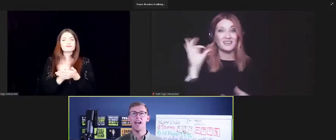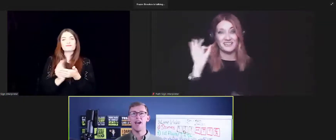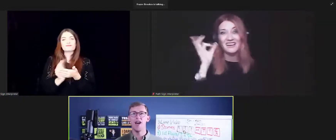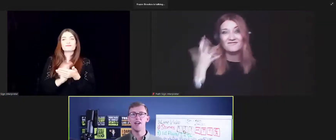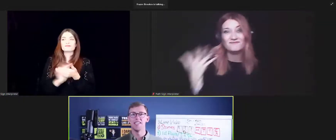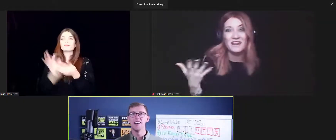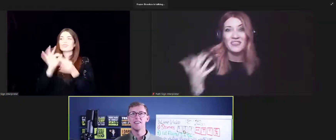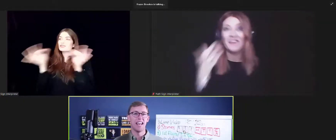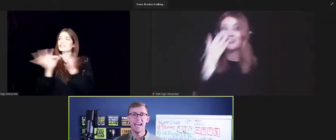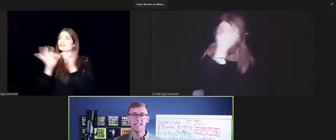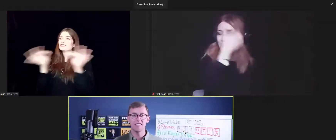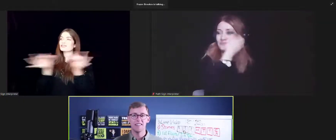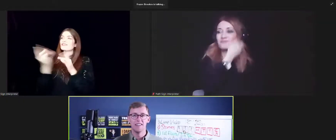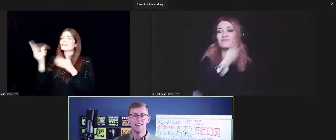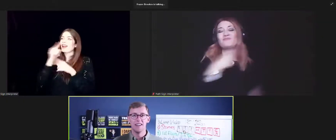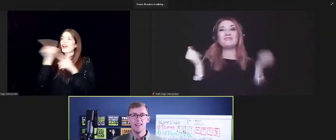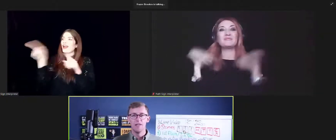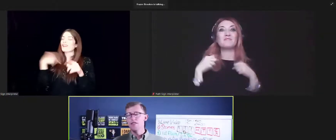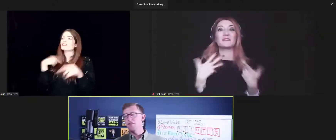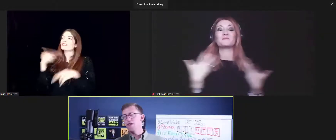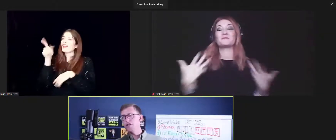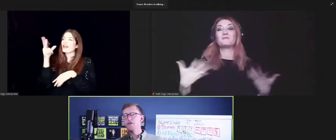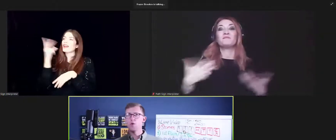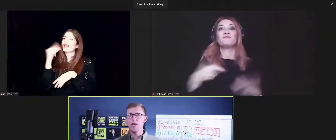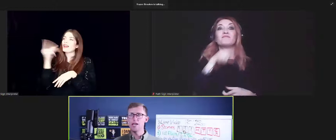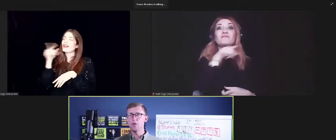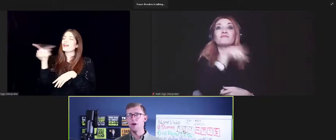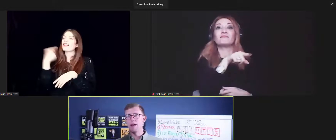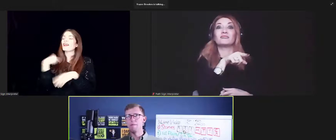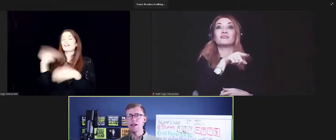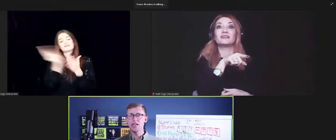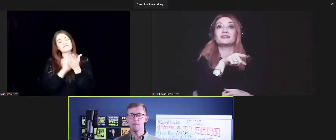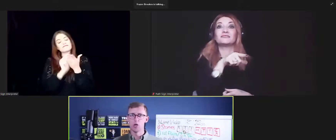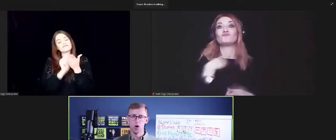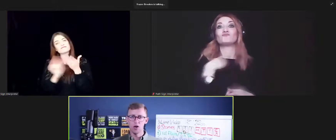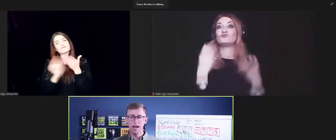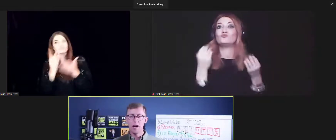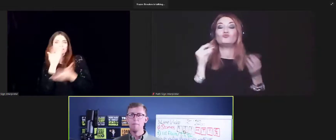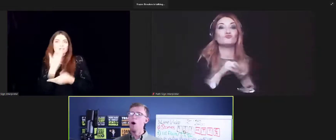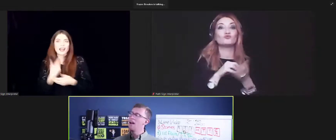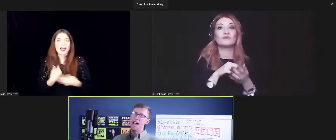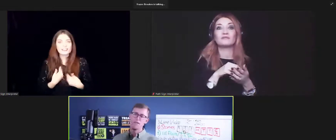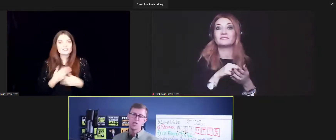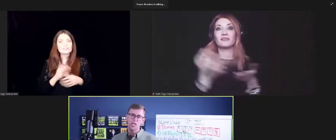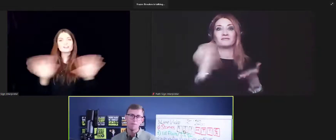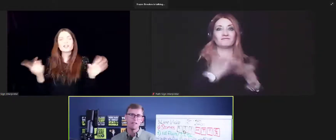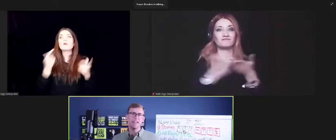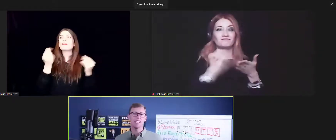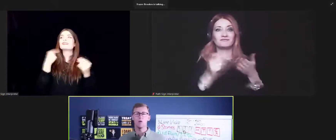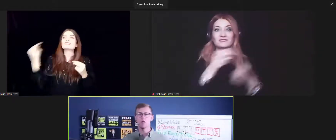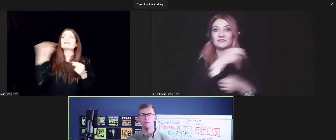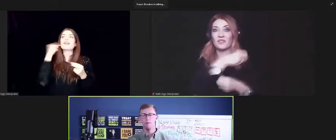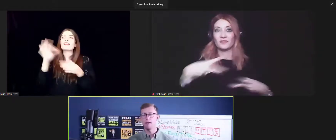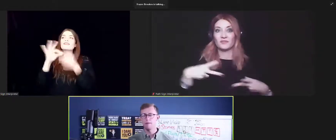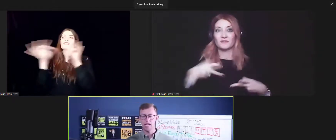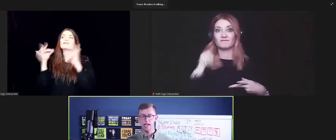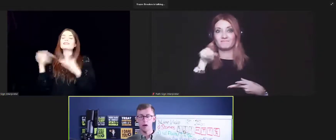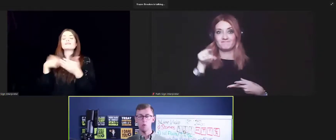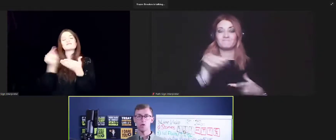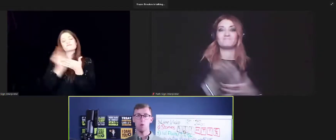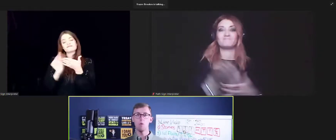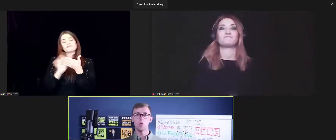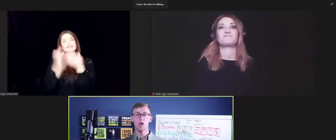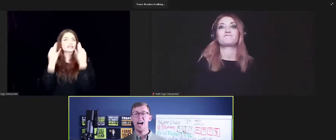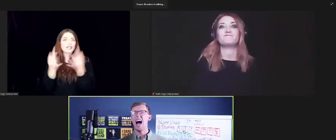that I heard that I liked. The first few years were a bit messy. I was young, but ever since then, I've been taking notes